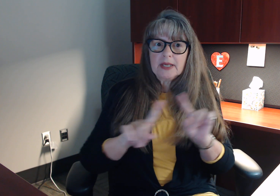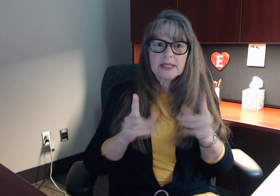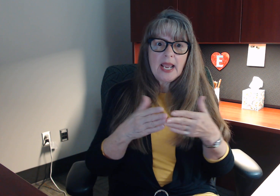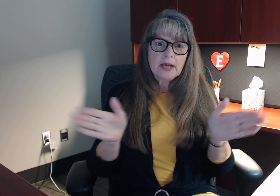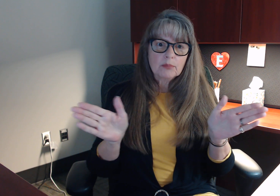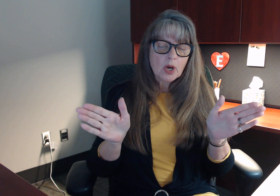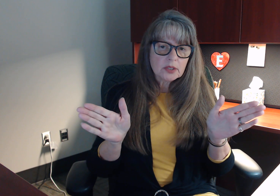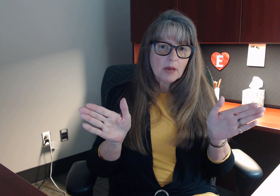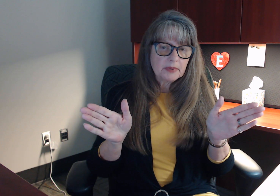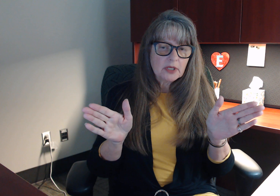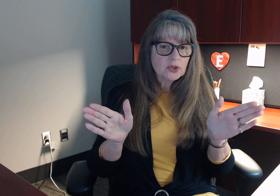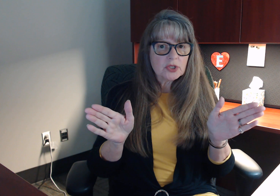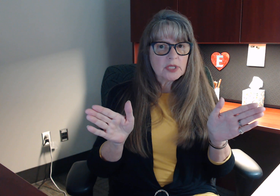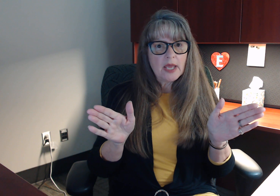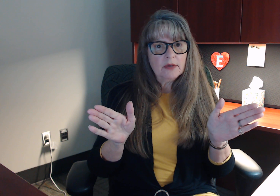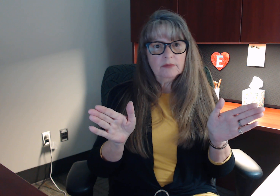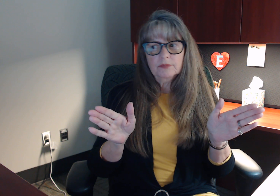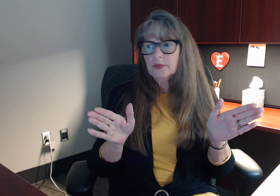had a broad topic. They just said,